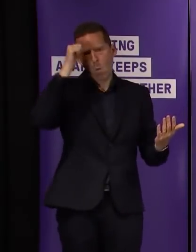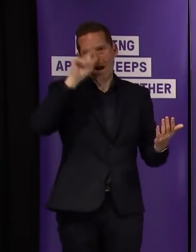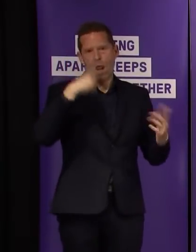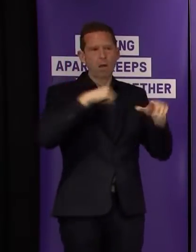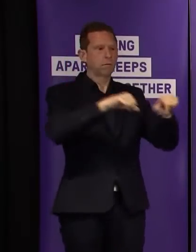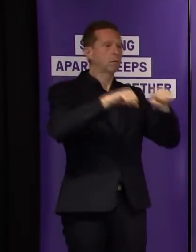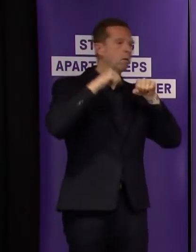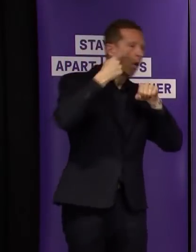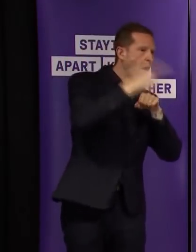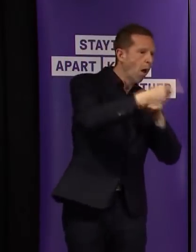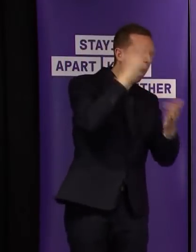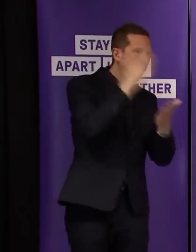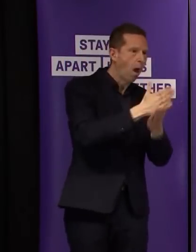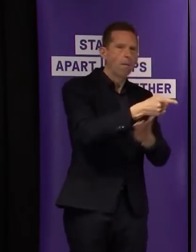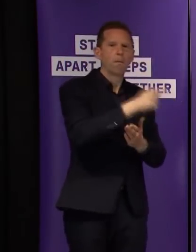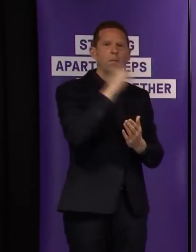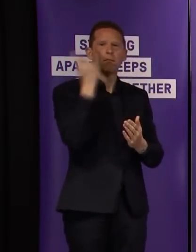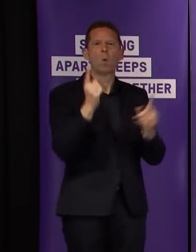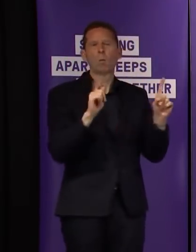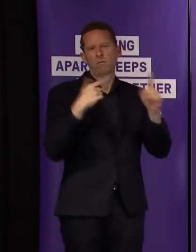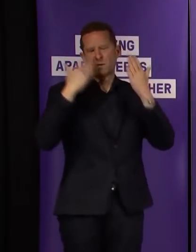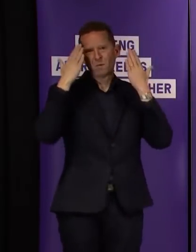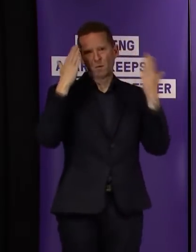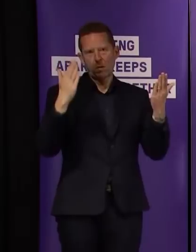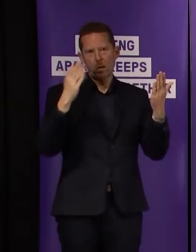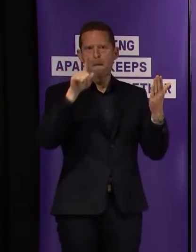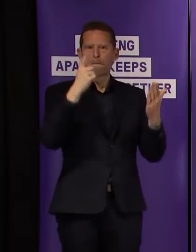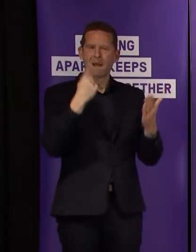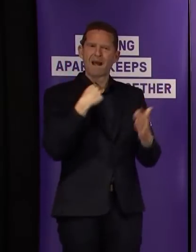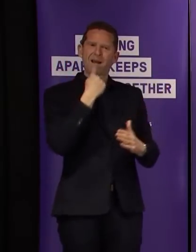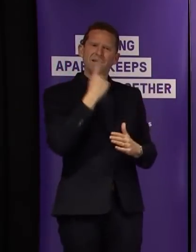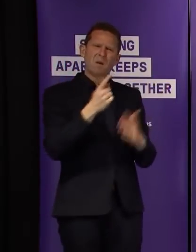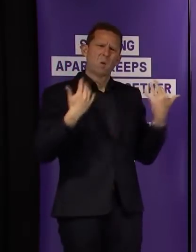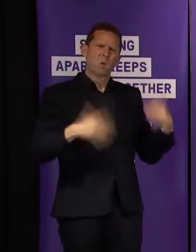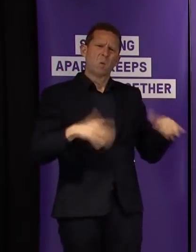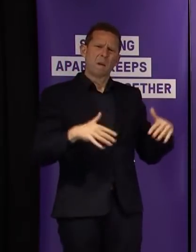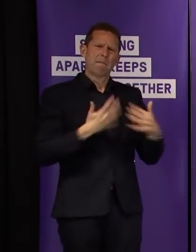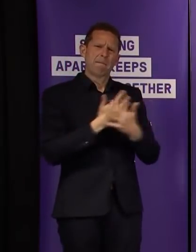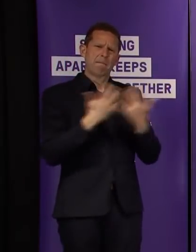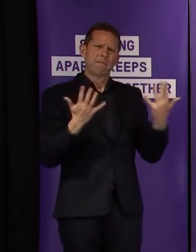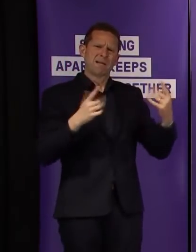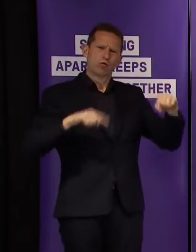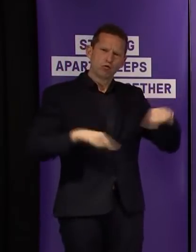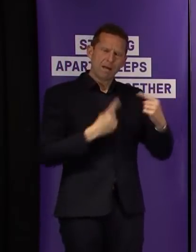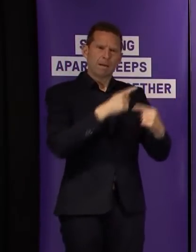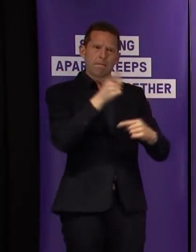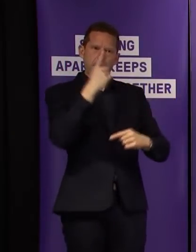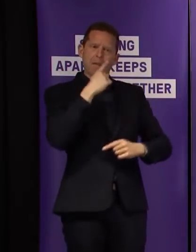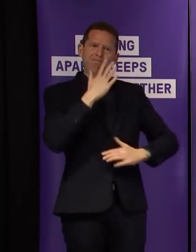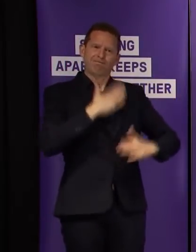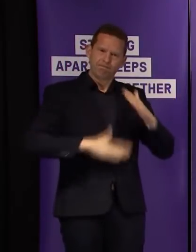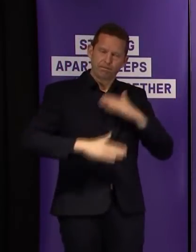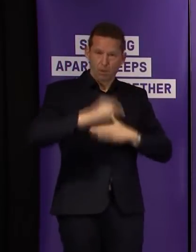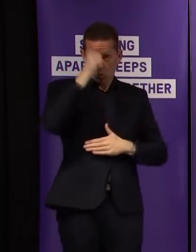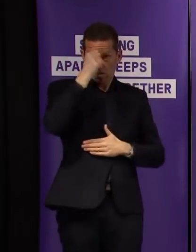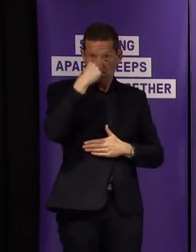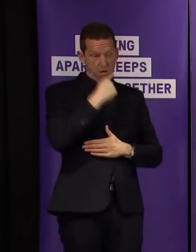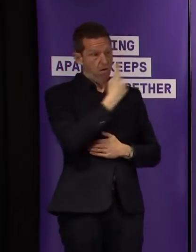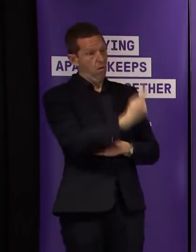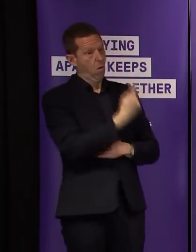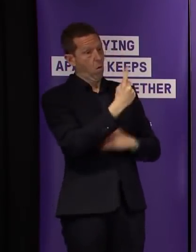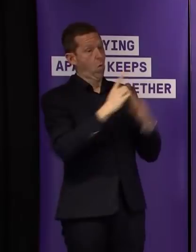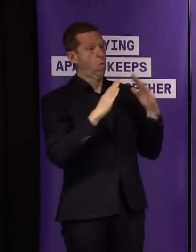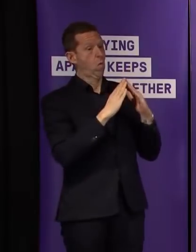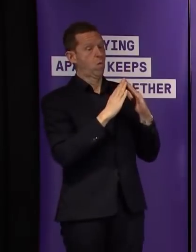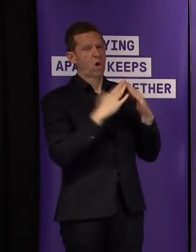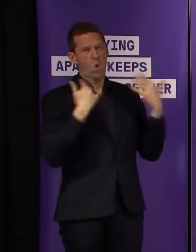I'm asking people, in recognition of the challenge and the difficulty and the great sacrifice that people who live alone, the great contribution